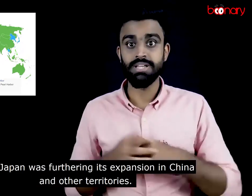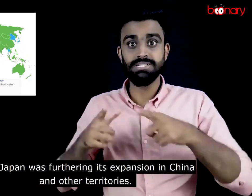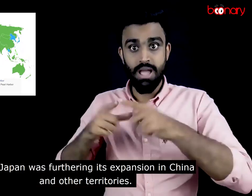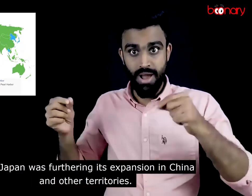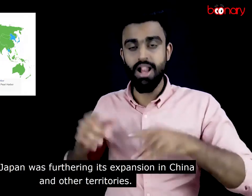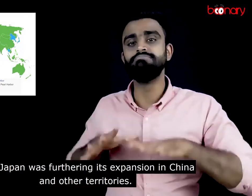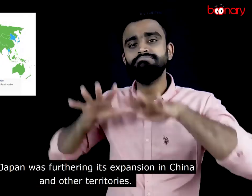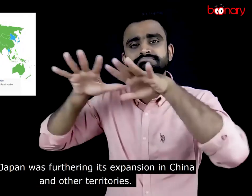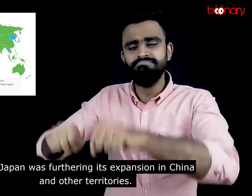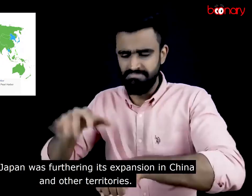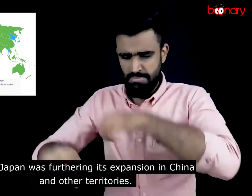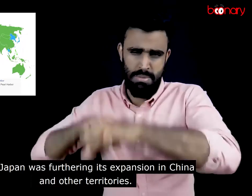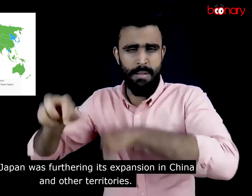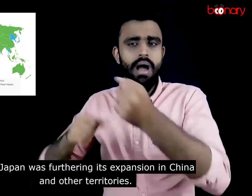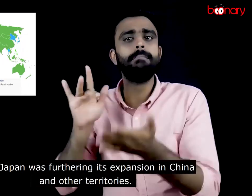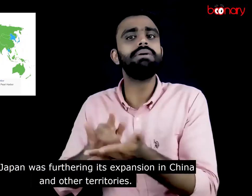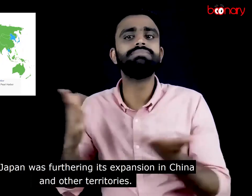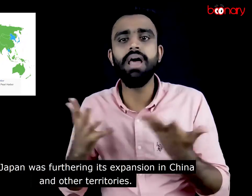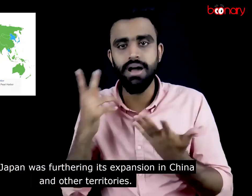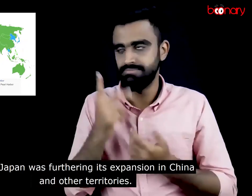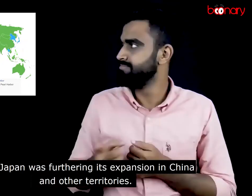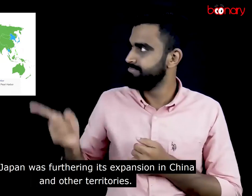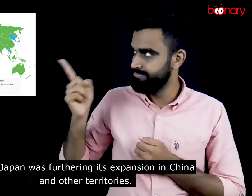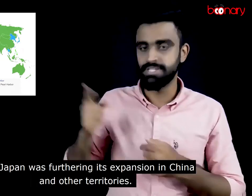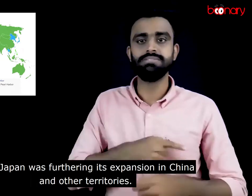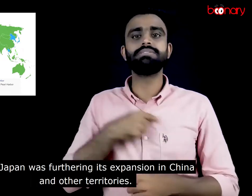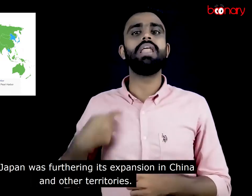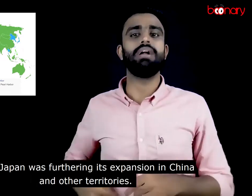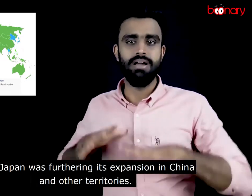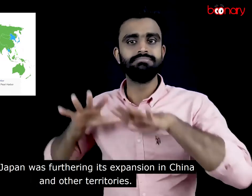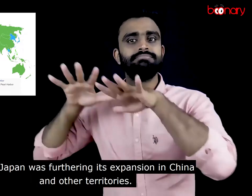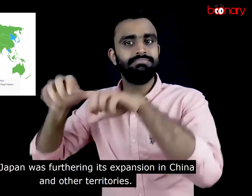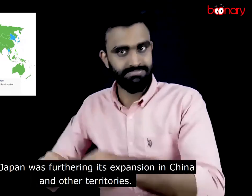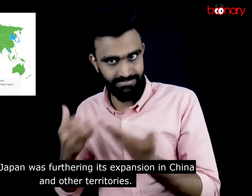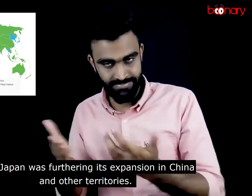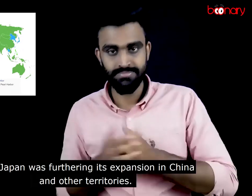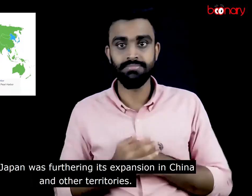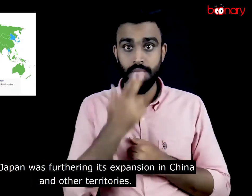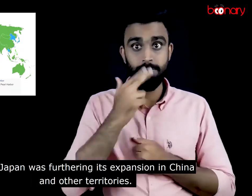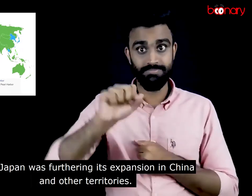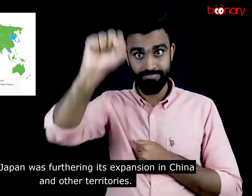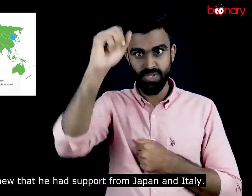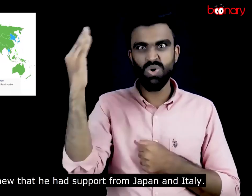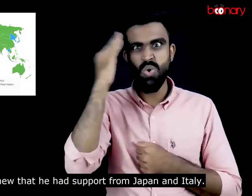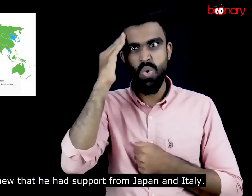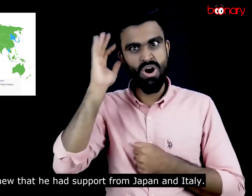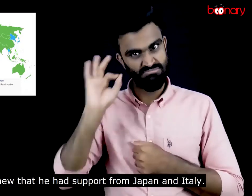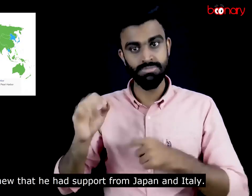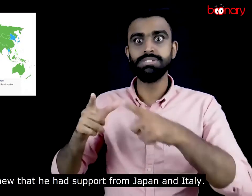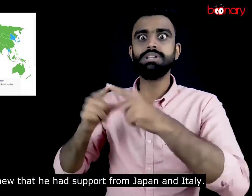while Japan was furthering its expansion in China and other territories. Hitler knew that